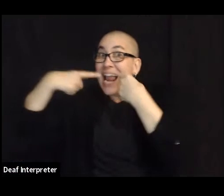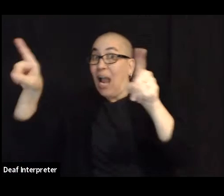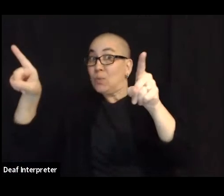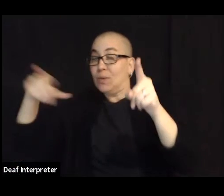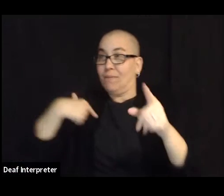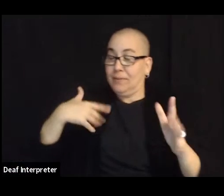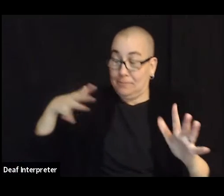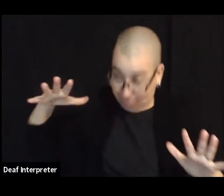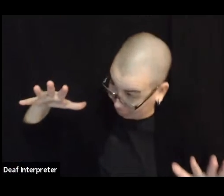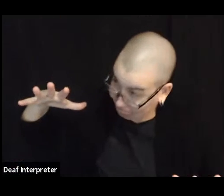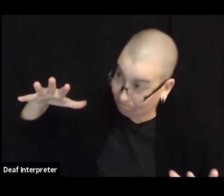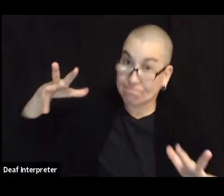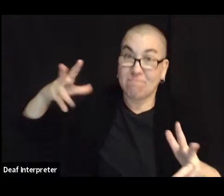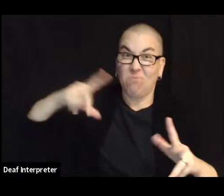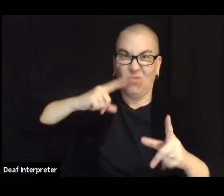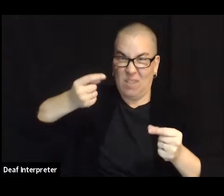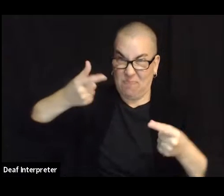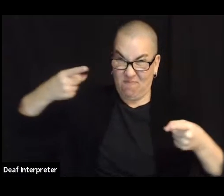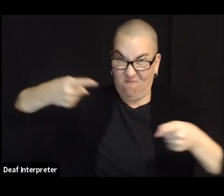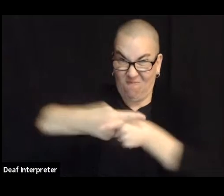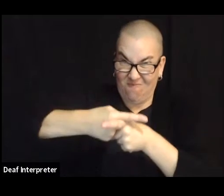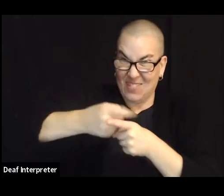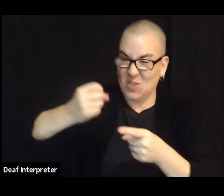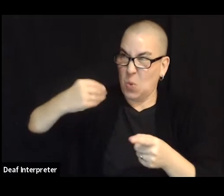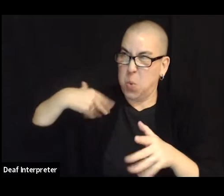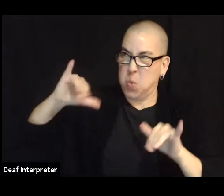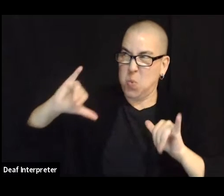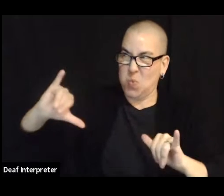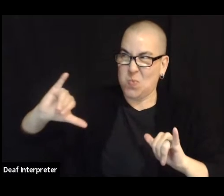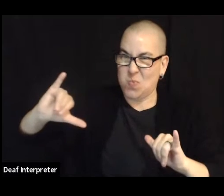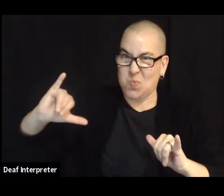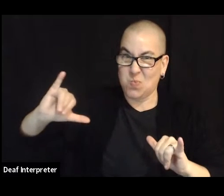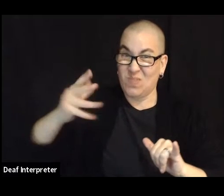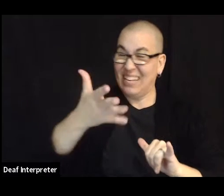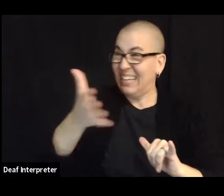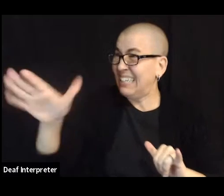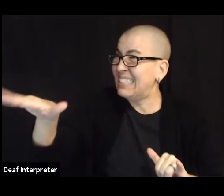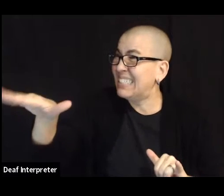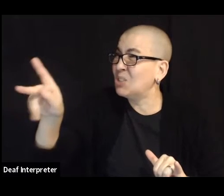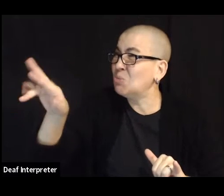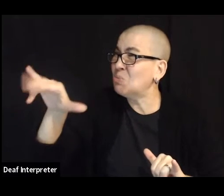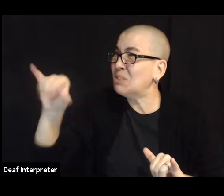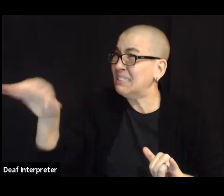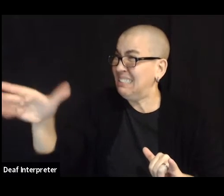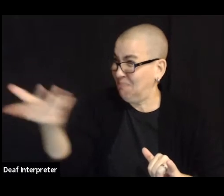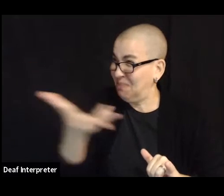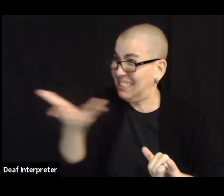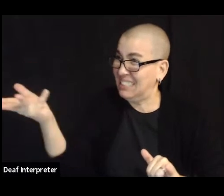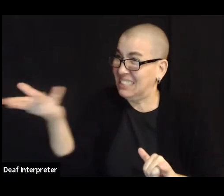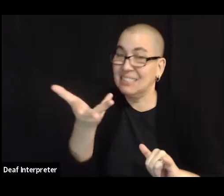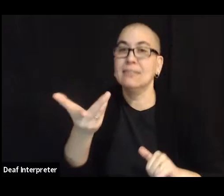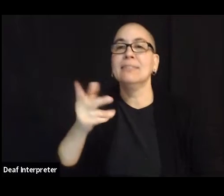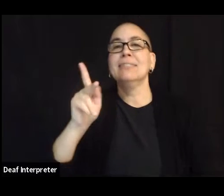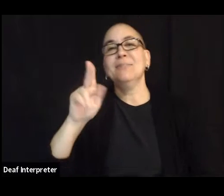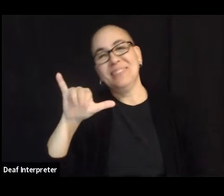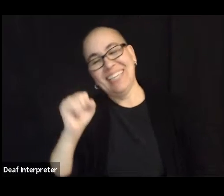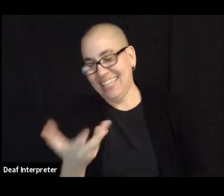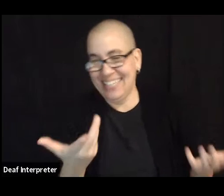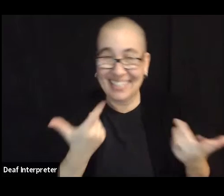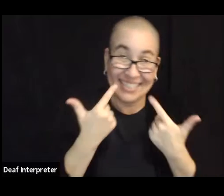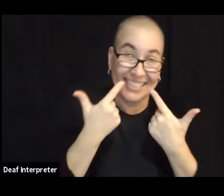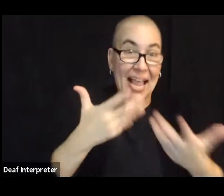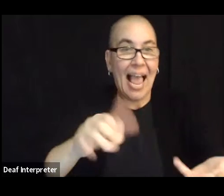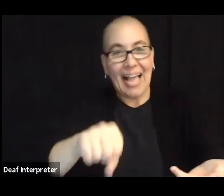for more specifics. Yeah, I was just going to say a similar thing, Commissioner. We were planning to announce